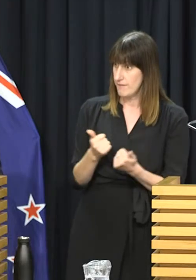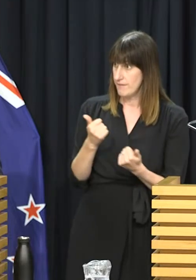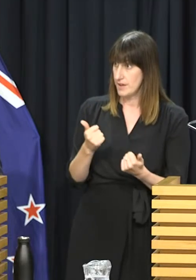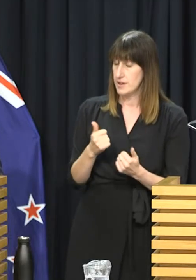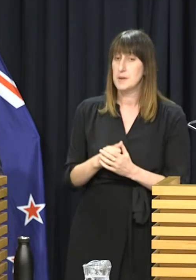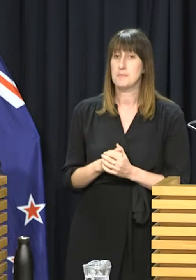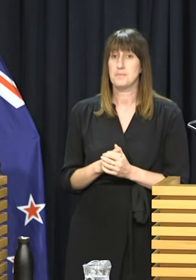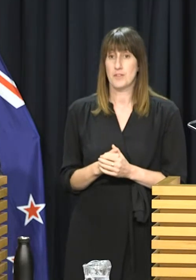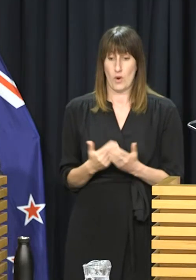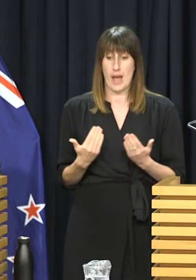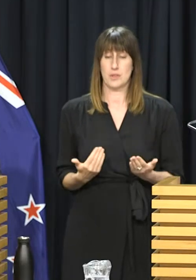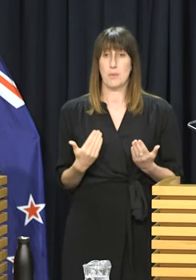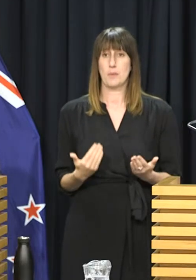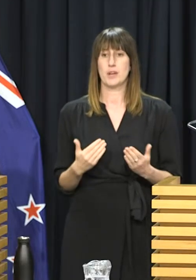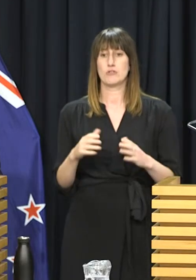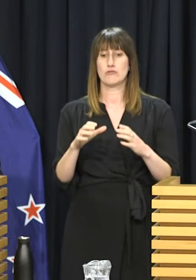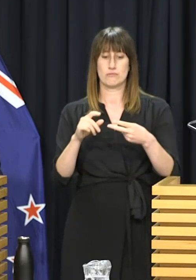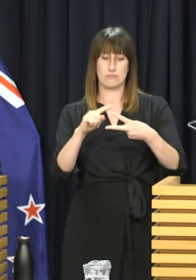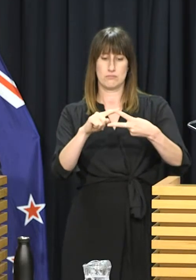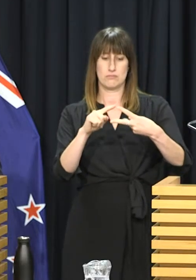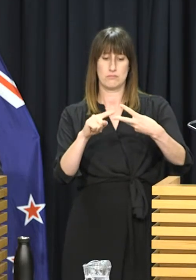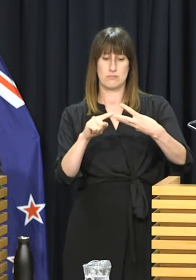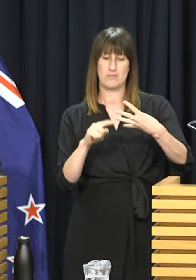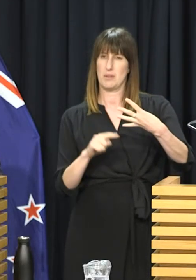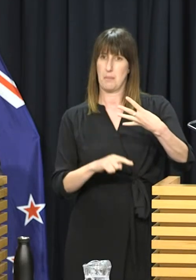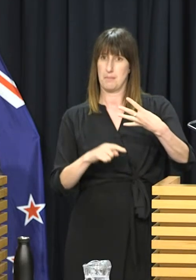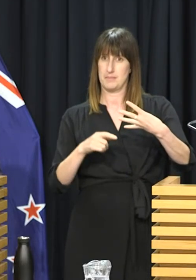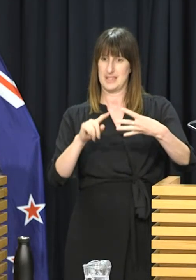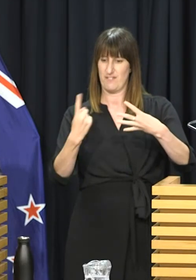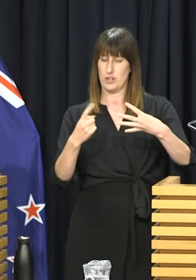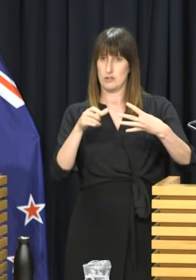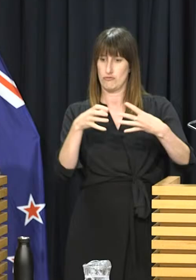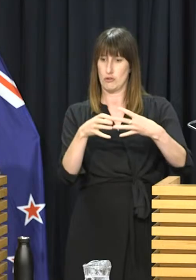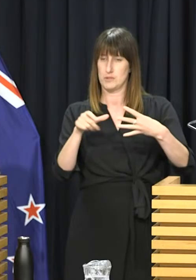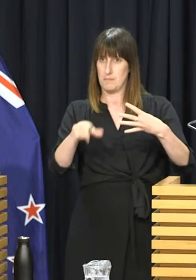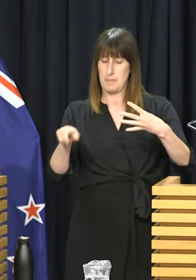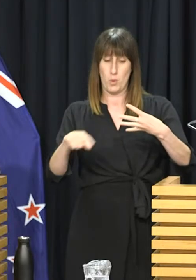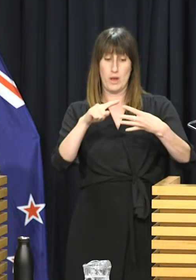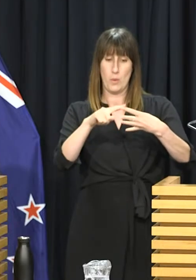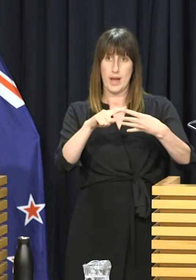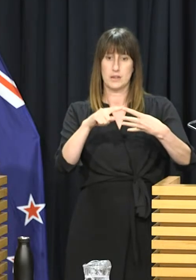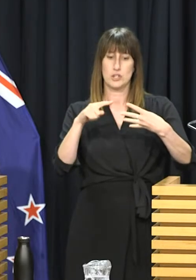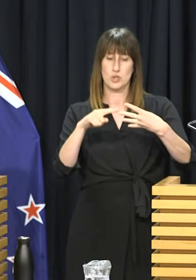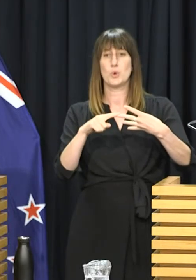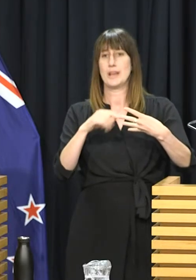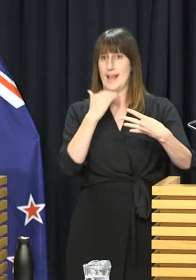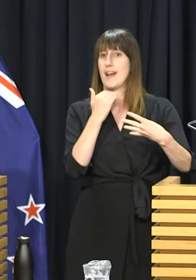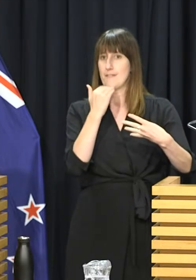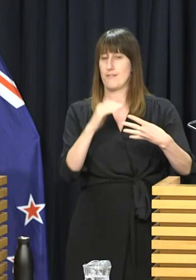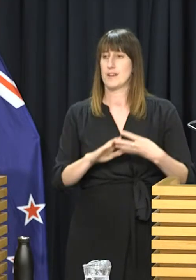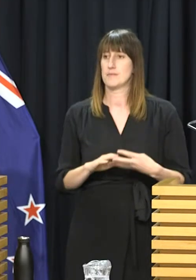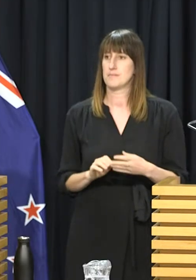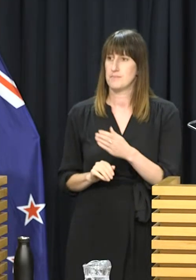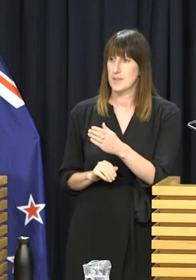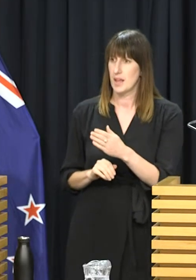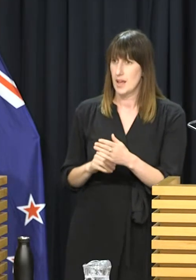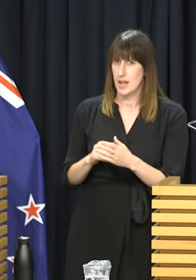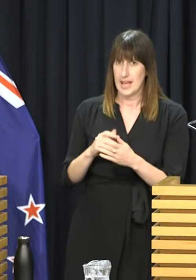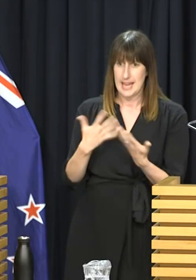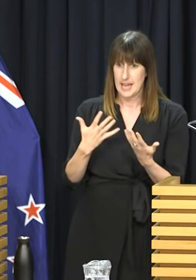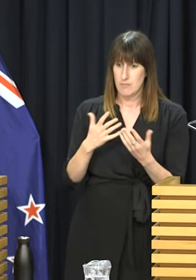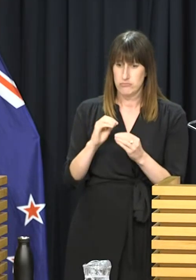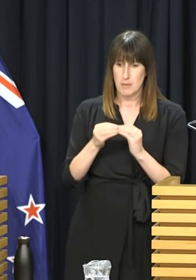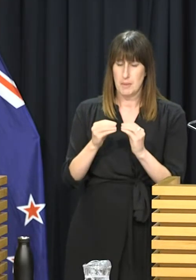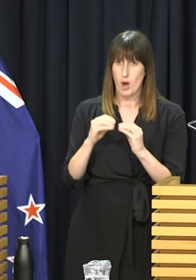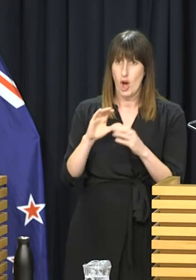the moment, for groups 1 and 2, yes it is. And is there any issues around supply with needles at this point? Not that I have